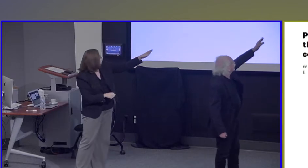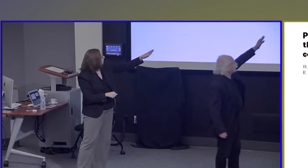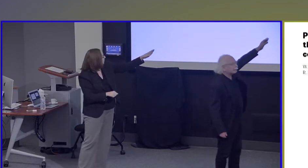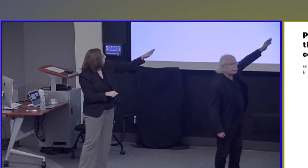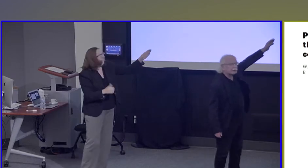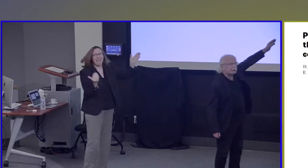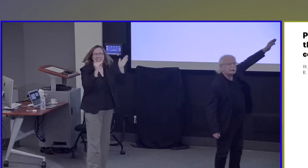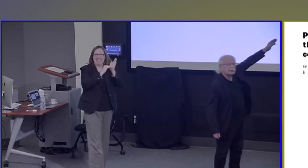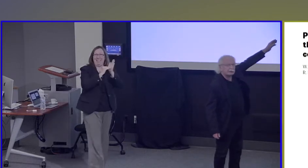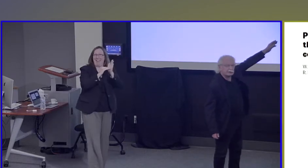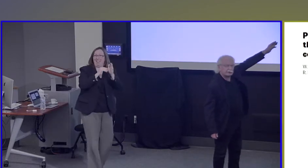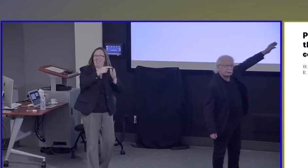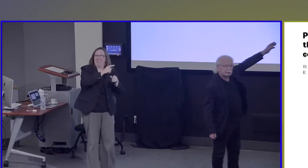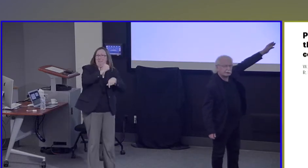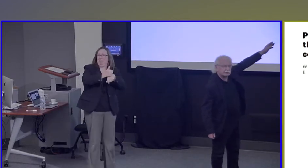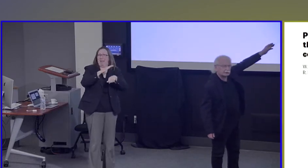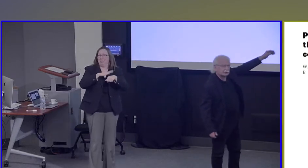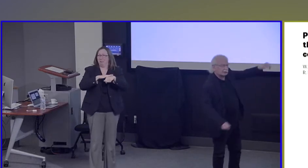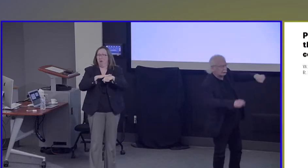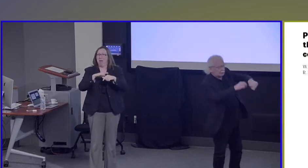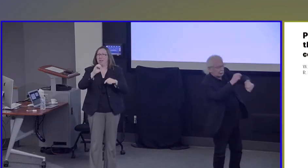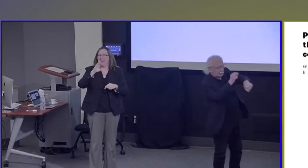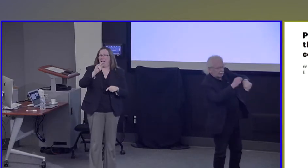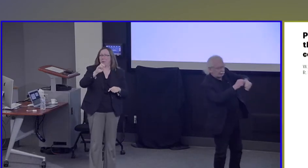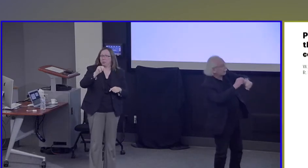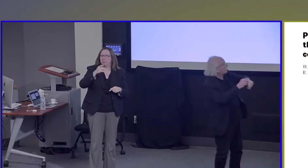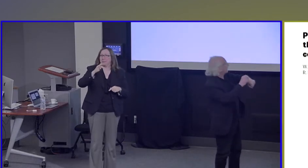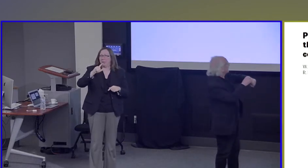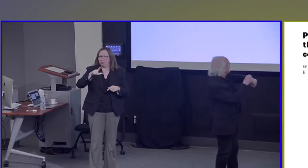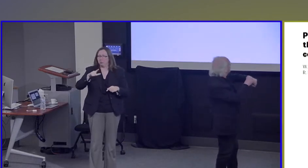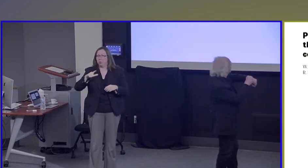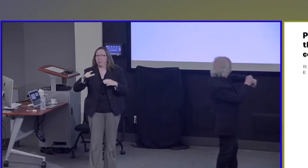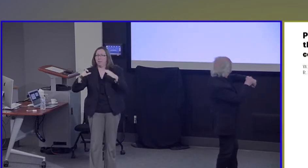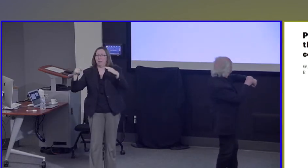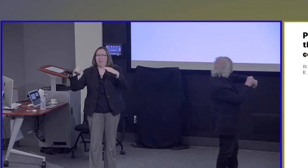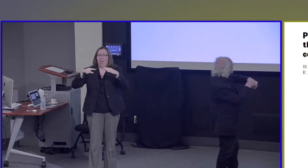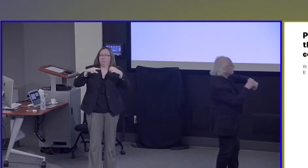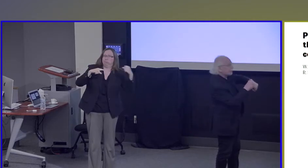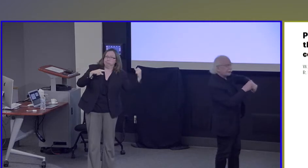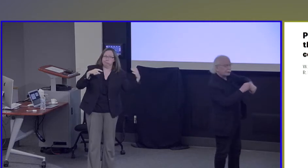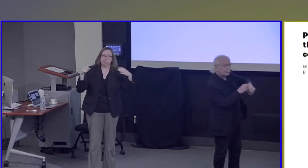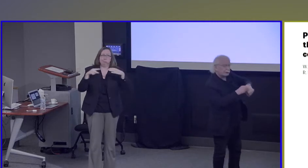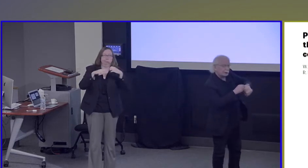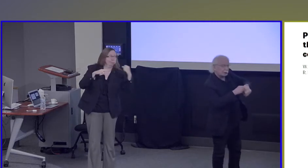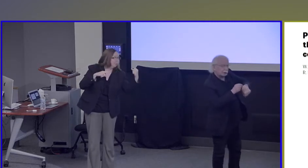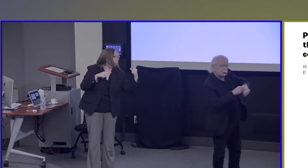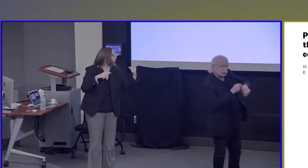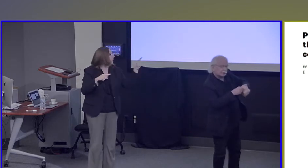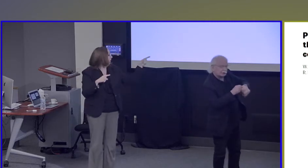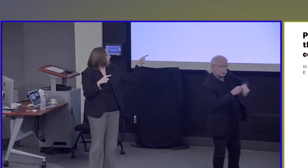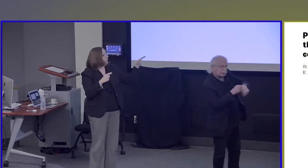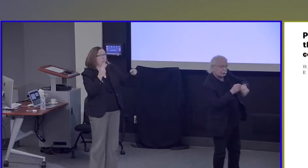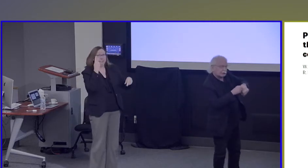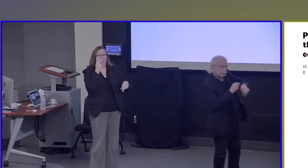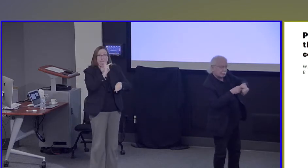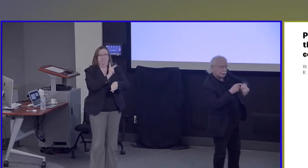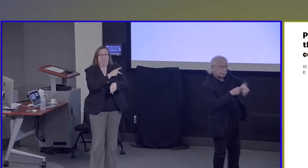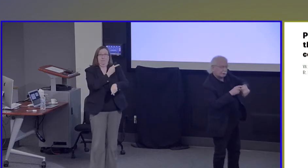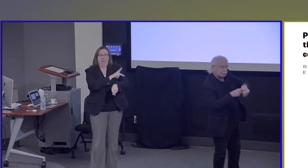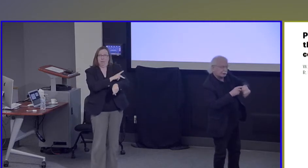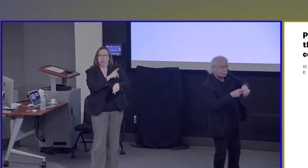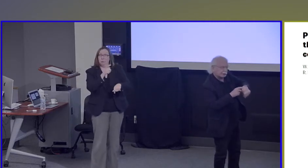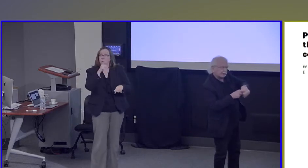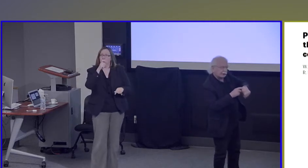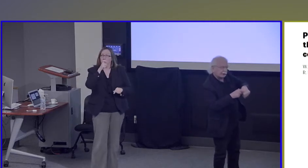we are receiving, it's written. It's the patient which receive a